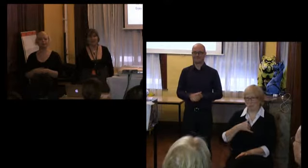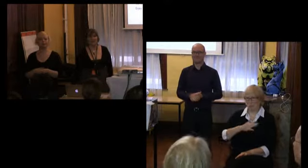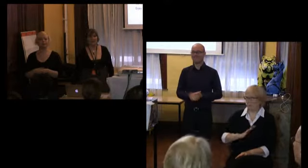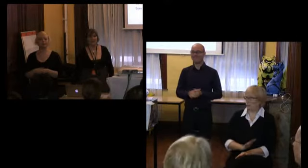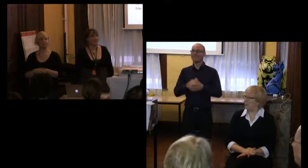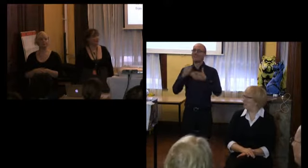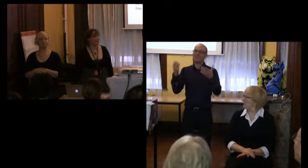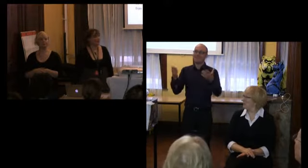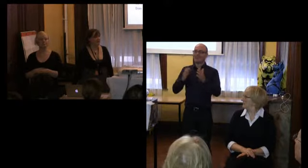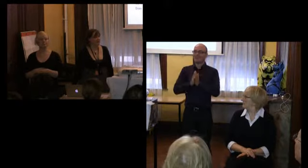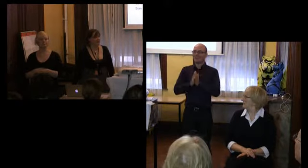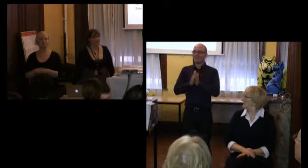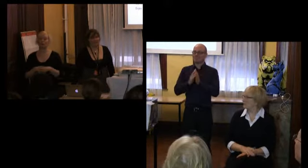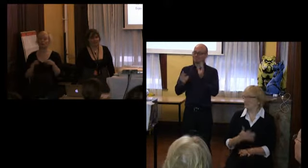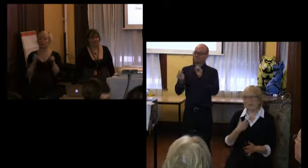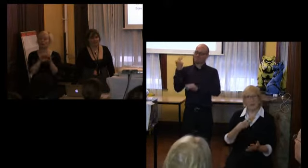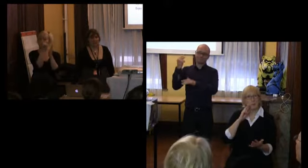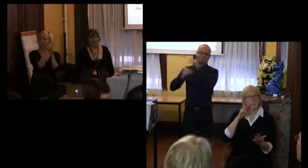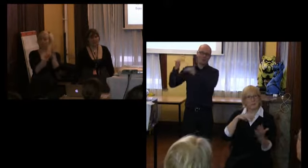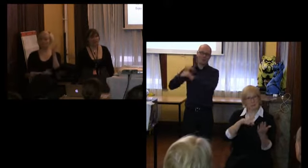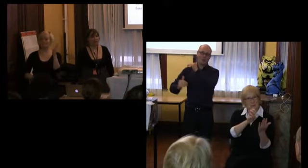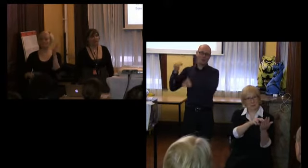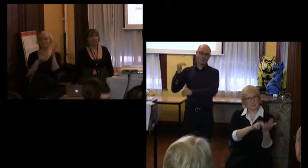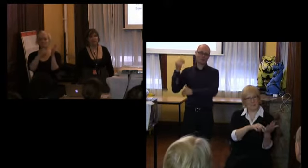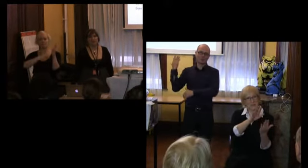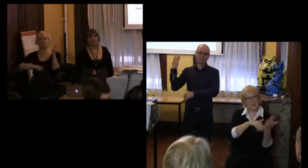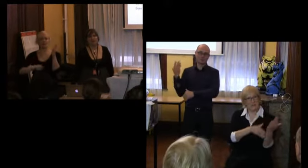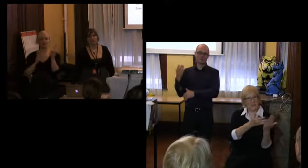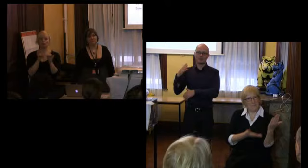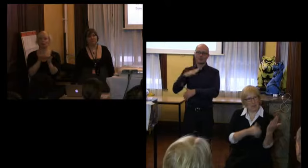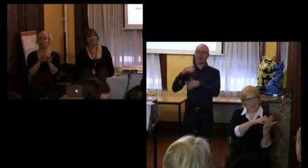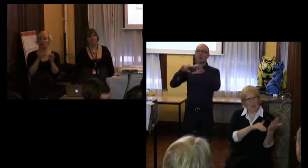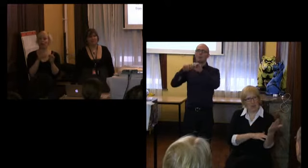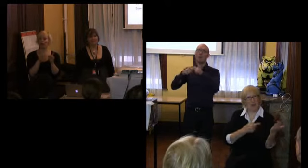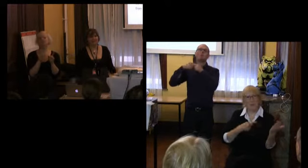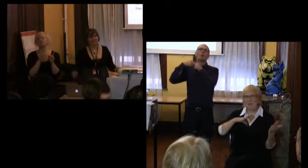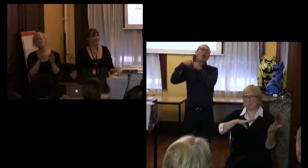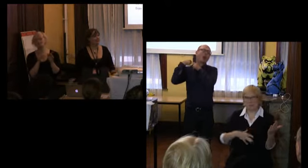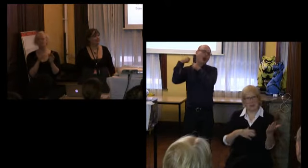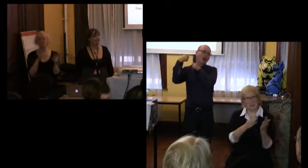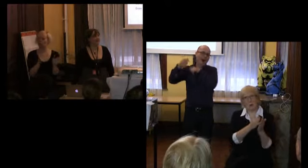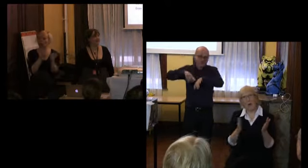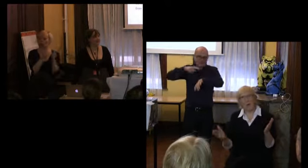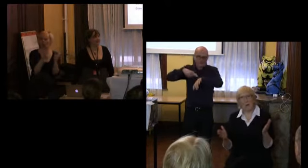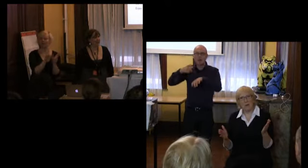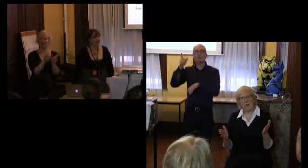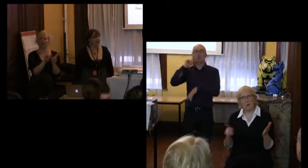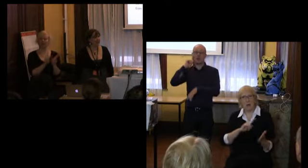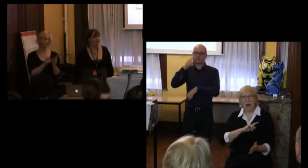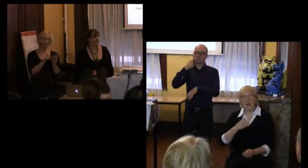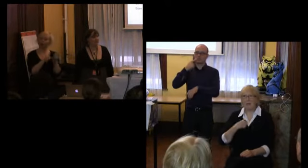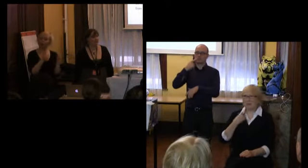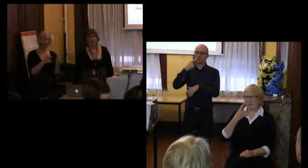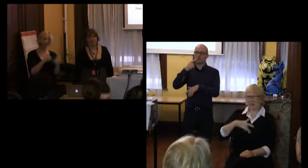And as you see in the program, there are kind of long breaks because you think that all the exchange